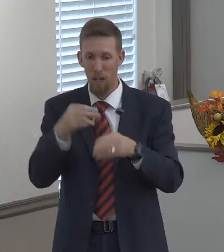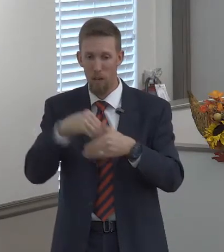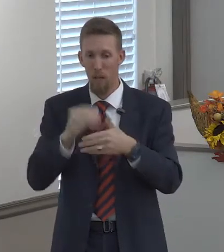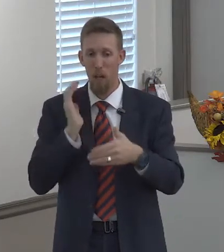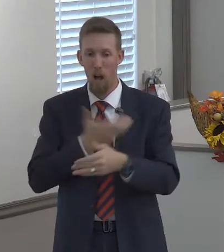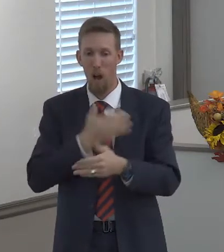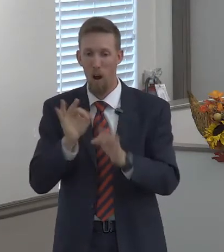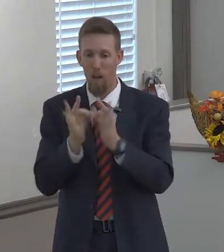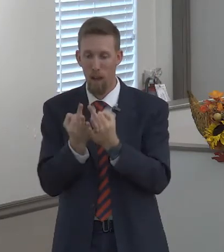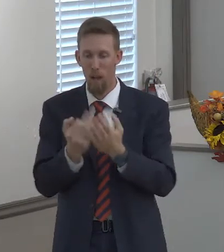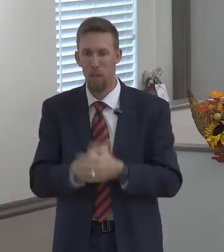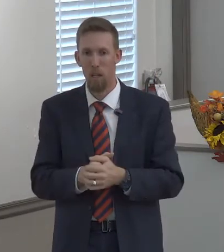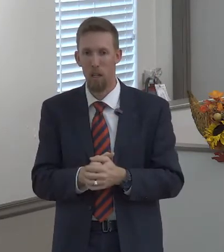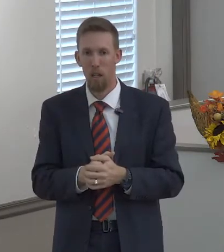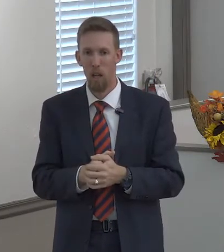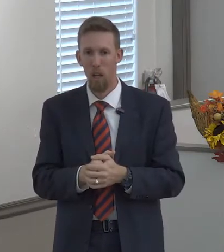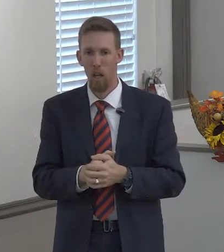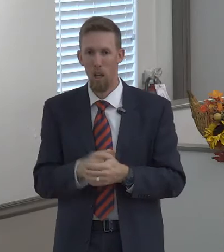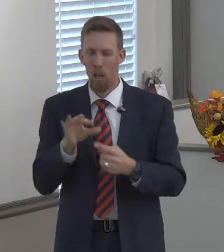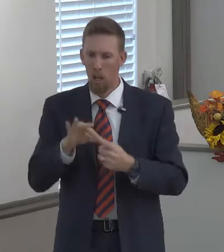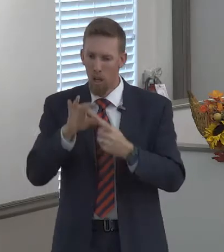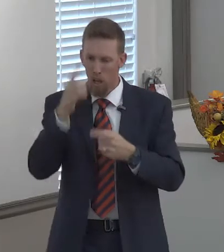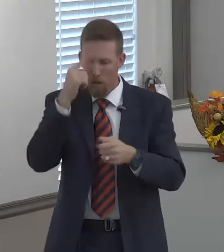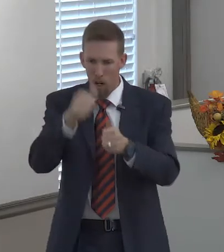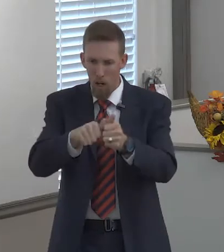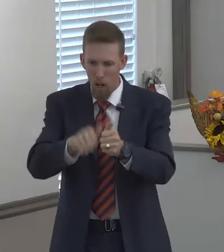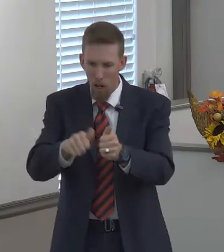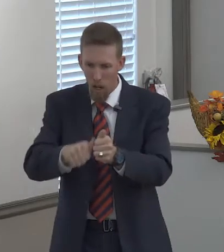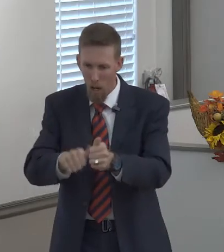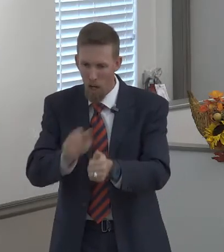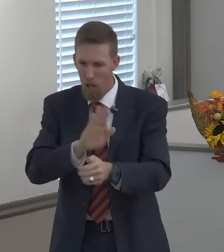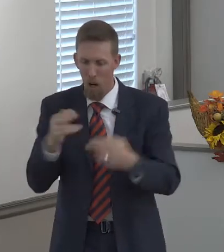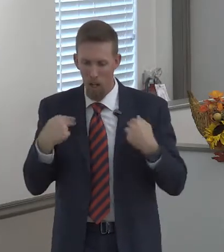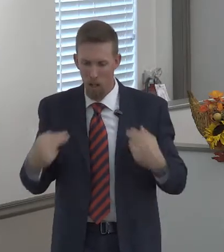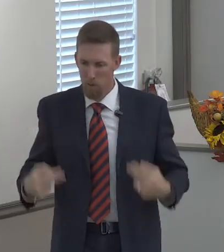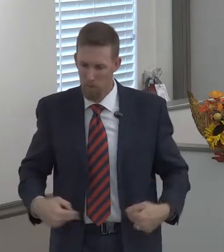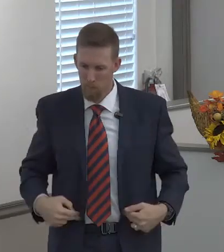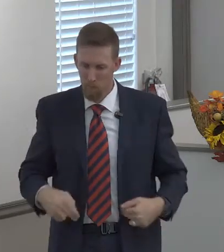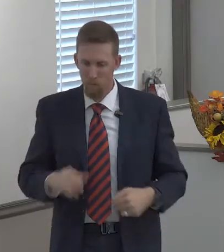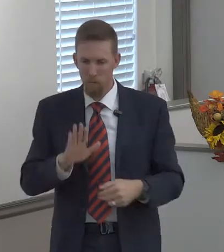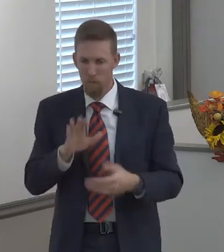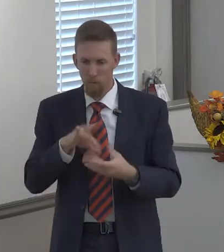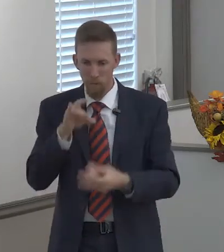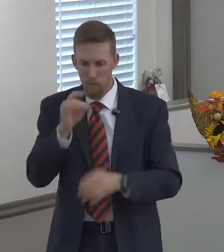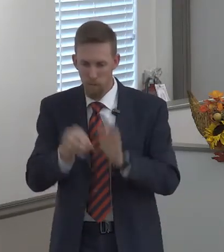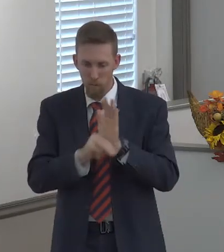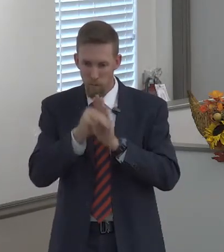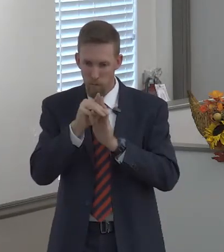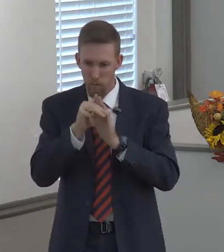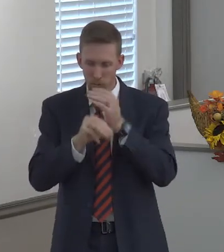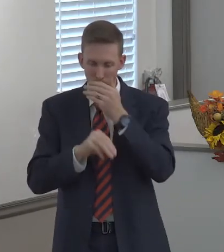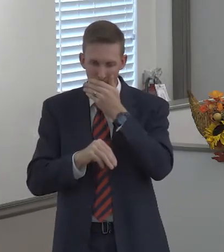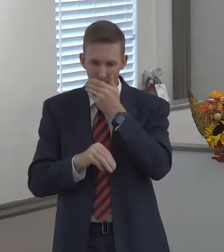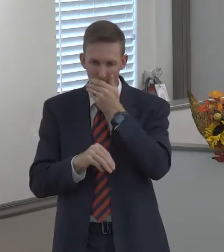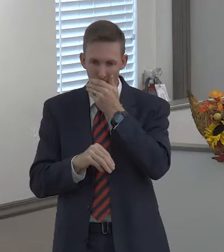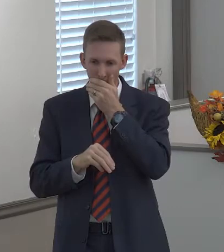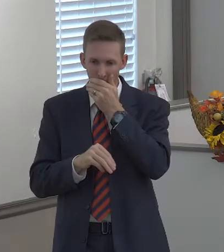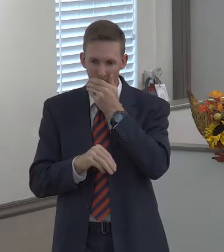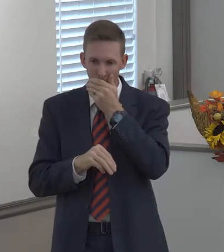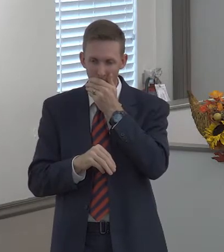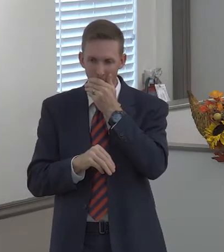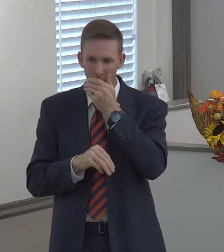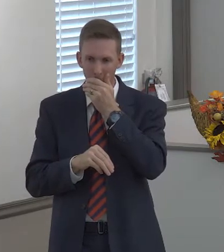And so, secondly, we ought to give thanks for our family. We ought to give thanks for our family. So while we're